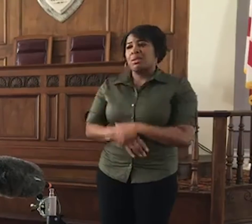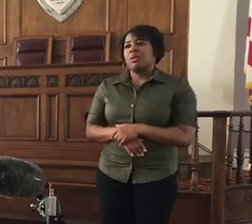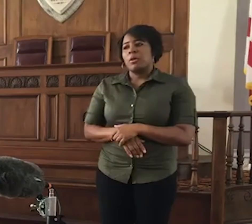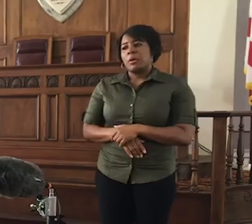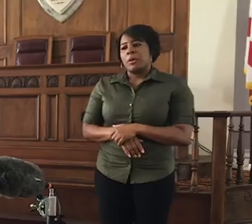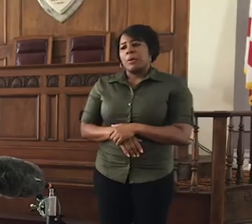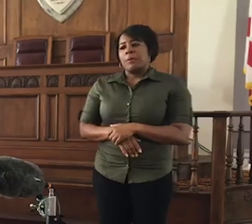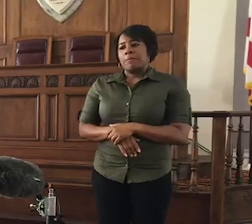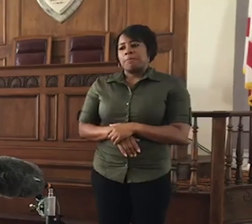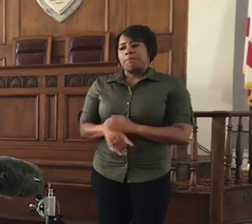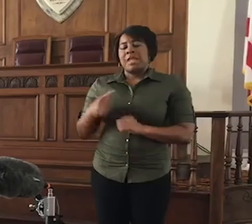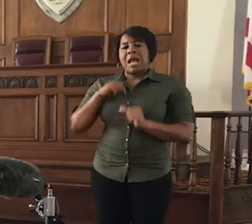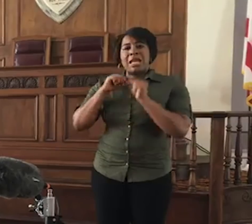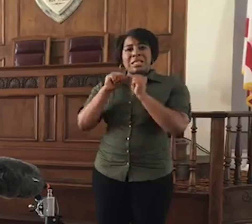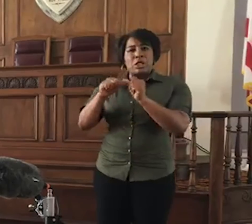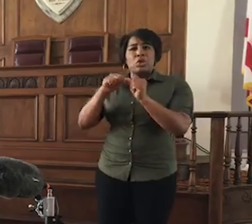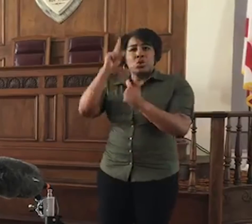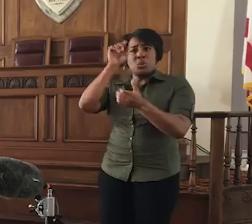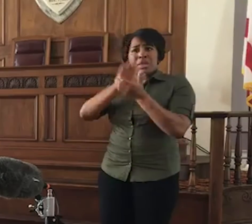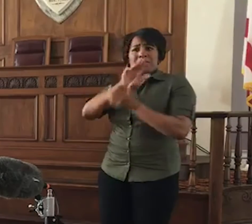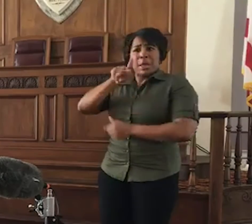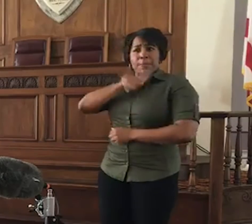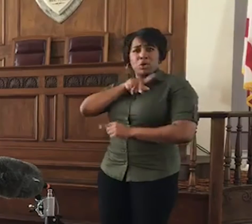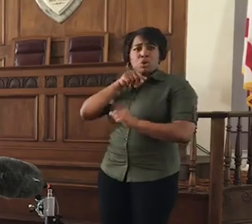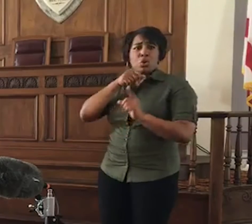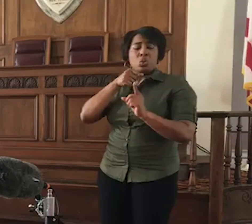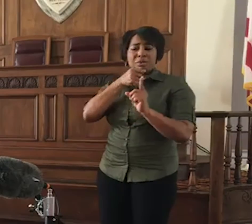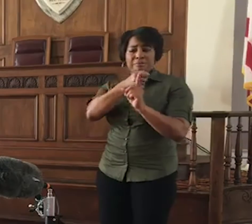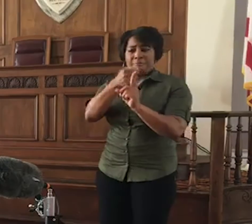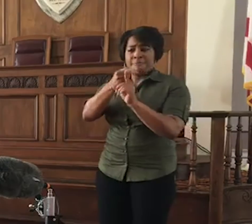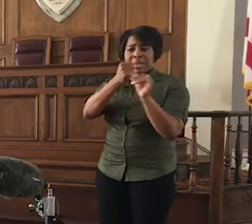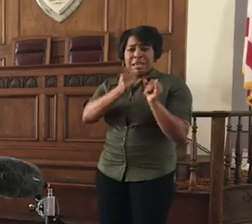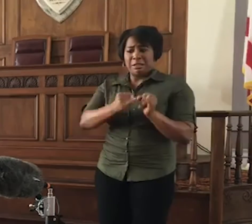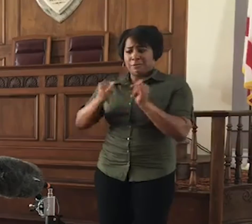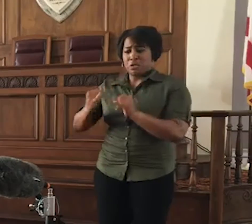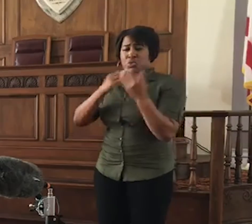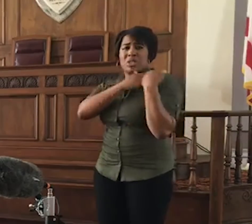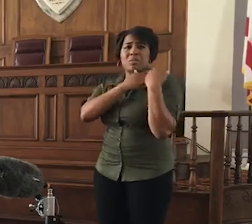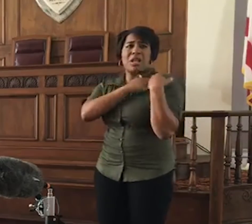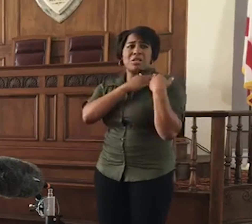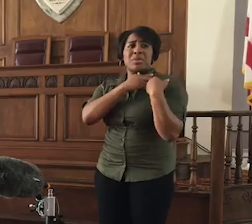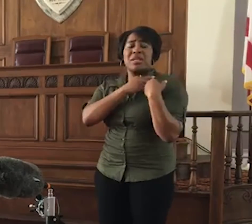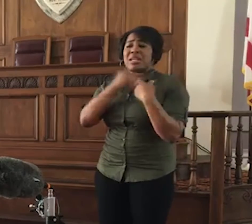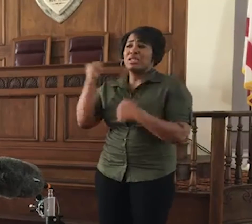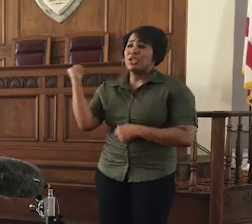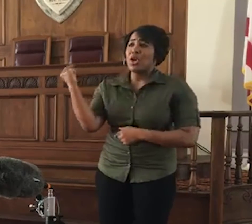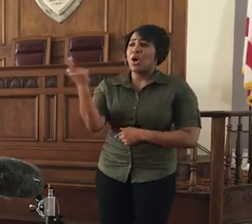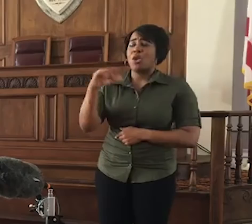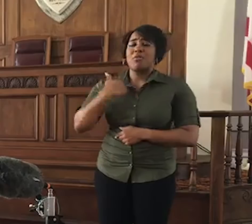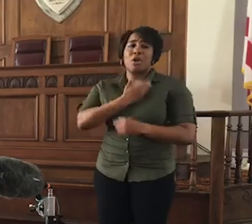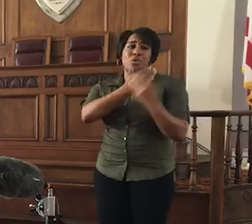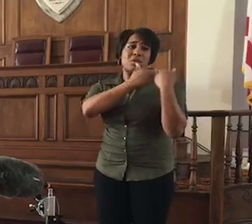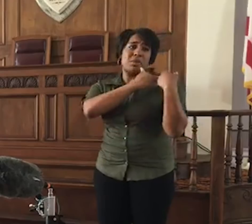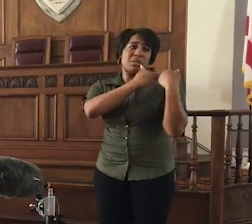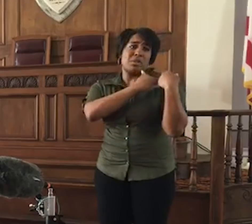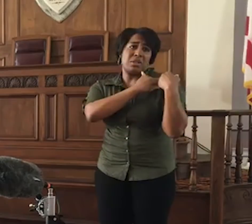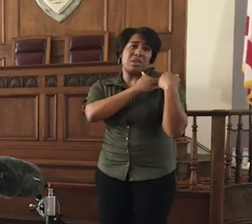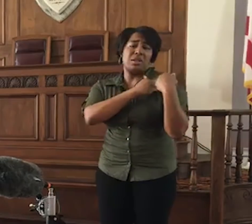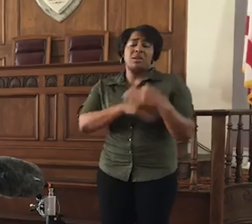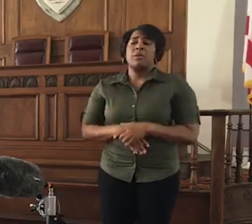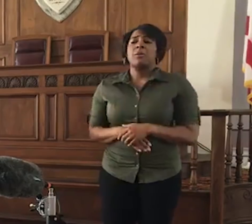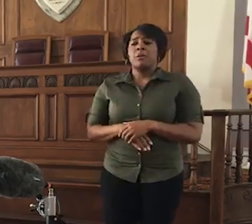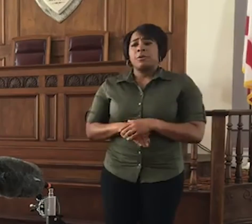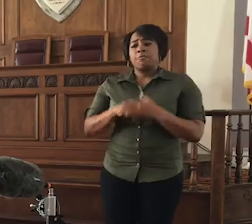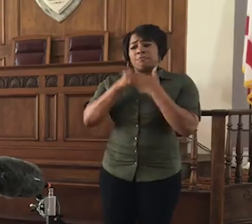I continue to believe that personal responsibility is everyone's responsibility. To help our